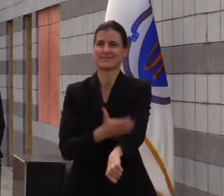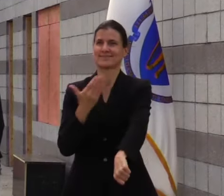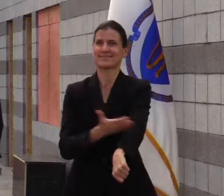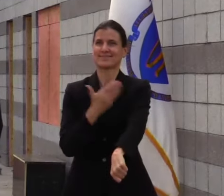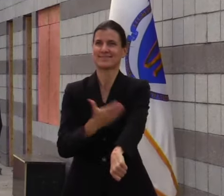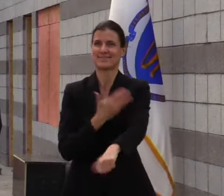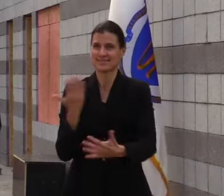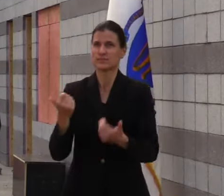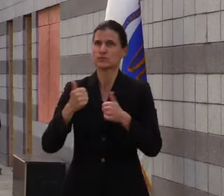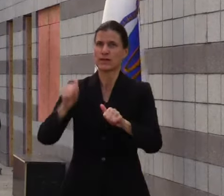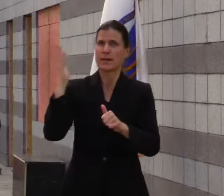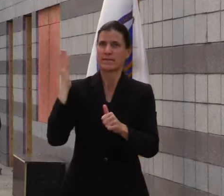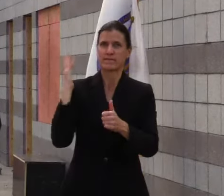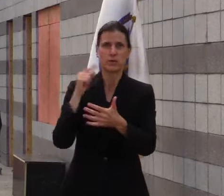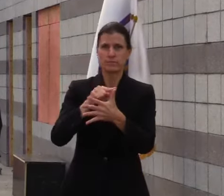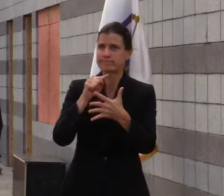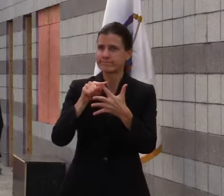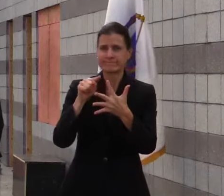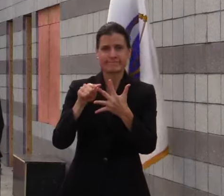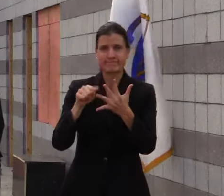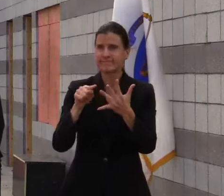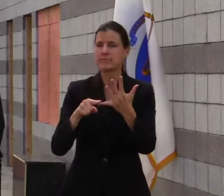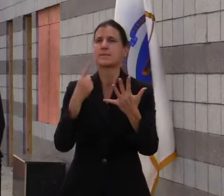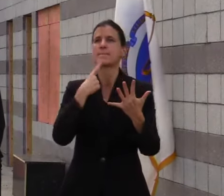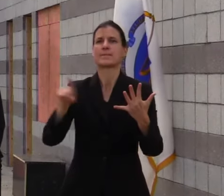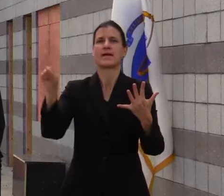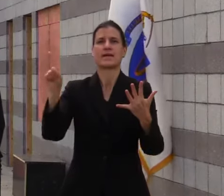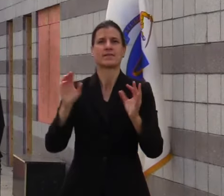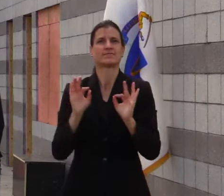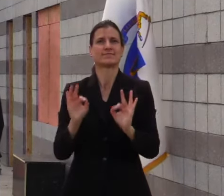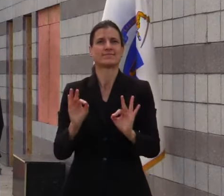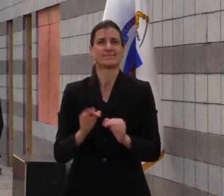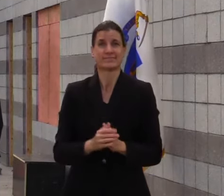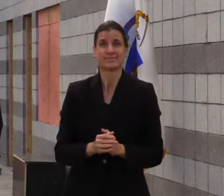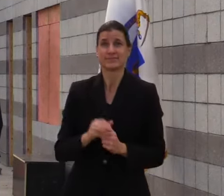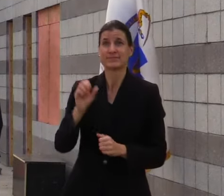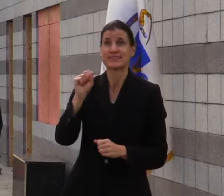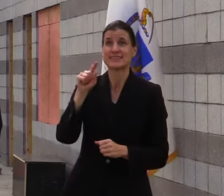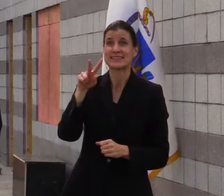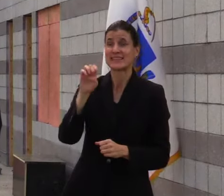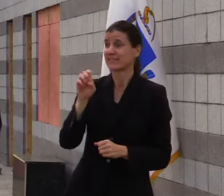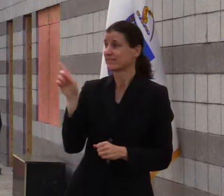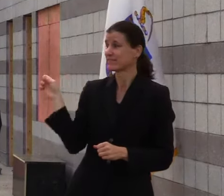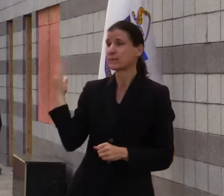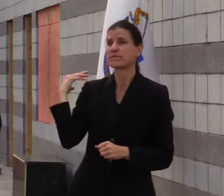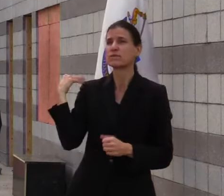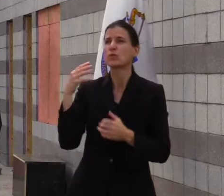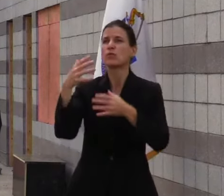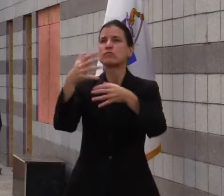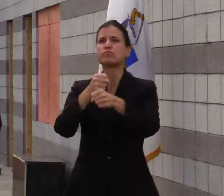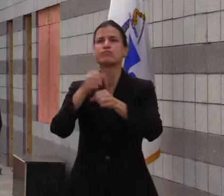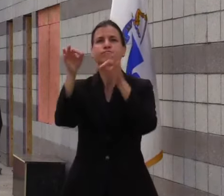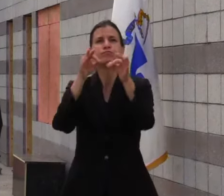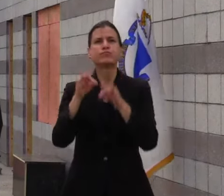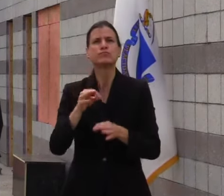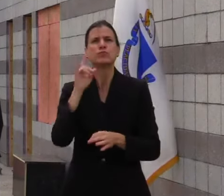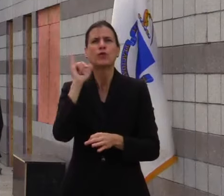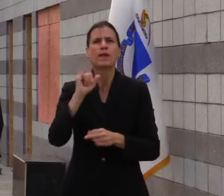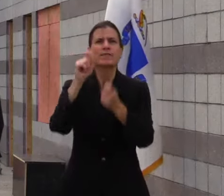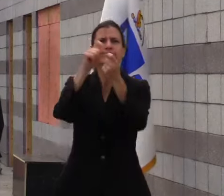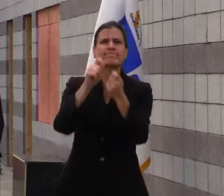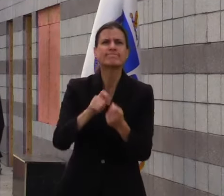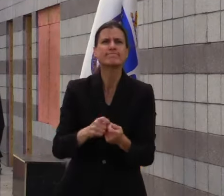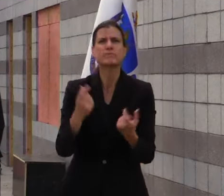details on what's in this. I don't want to go through all those again, but I do want to say that later this month, the crews will have